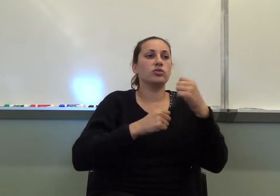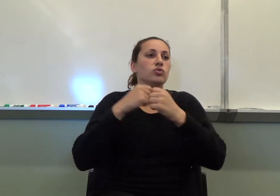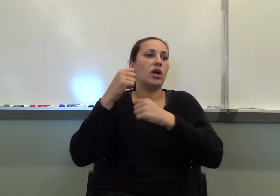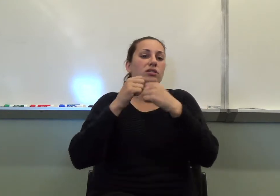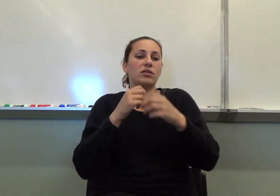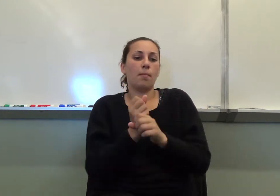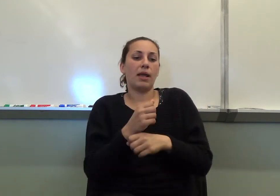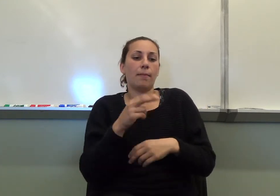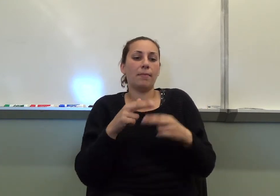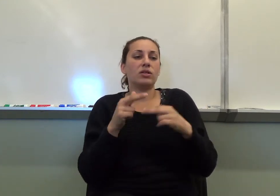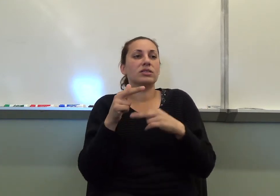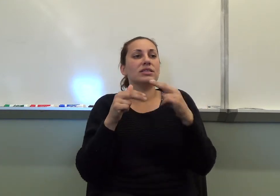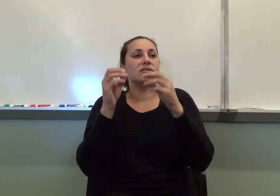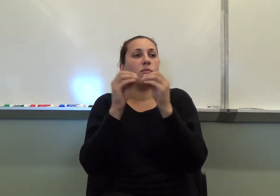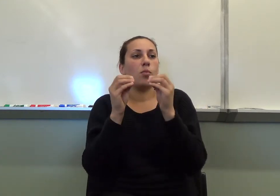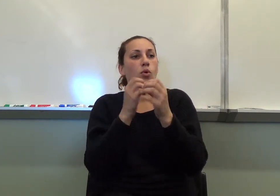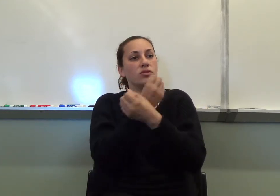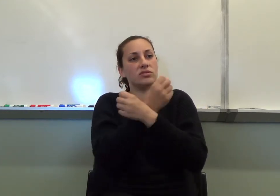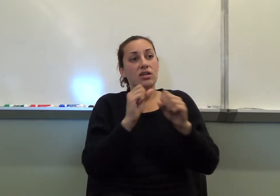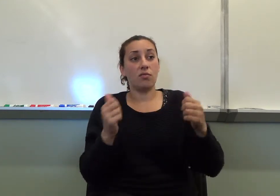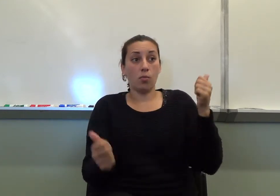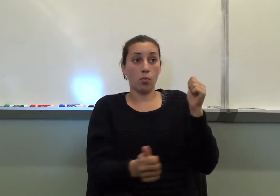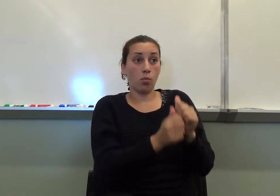safe. Most bridges you'll see have triangles.